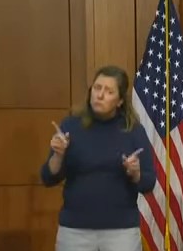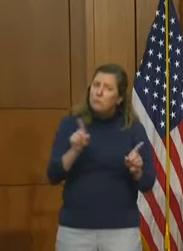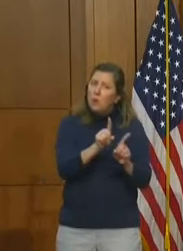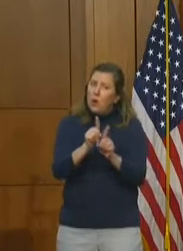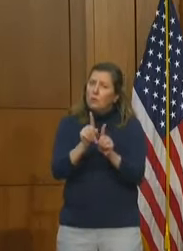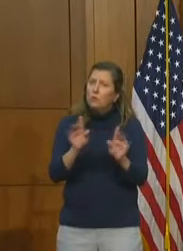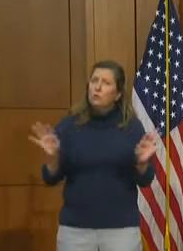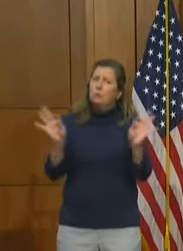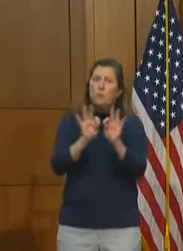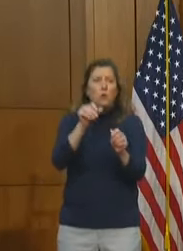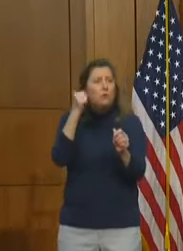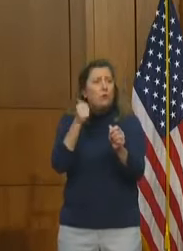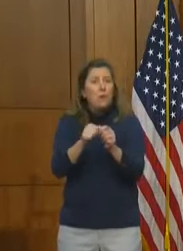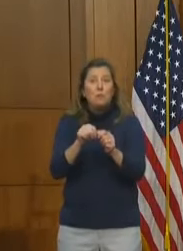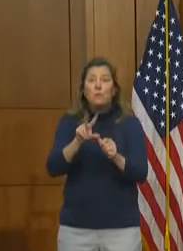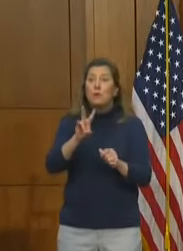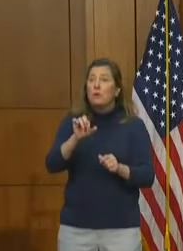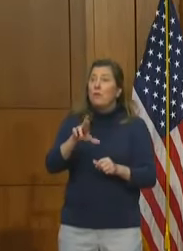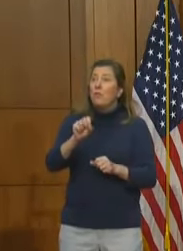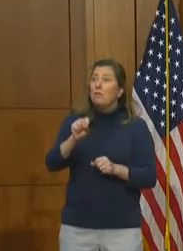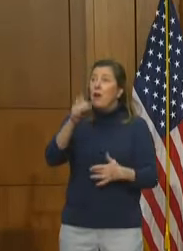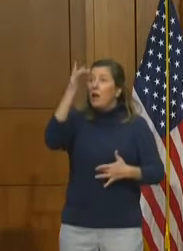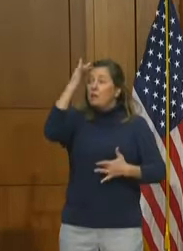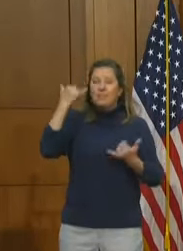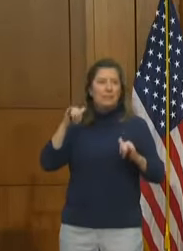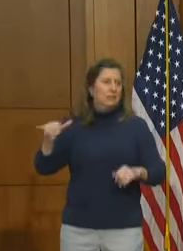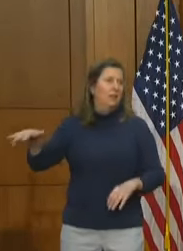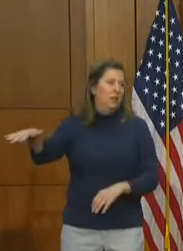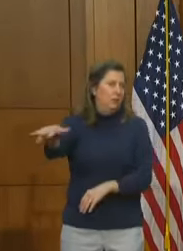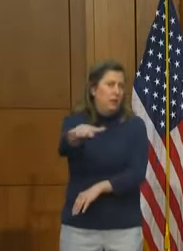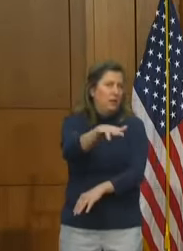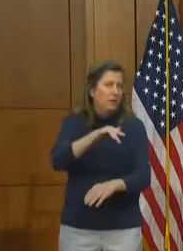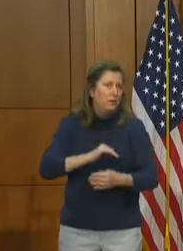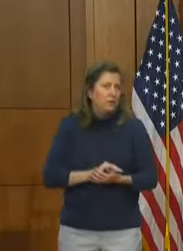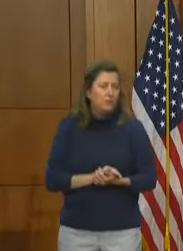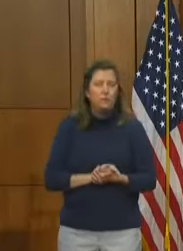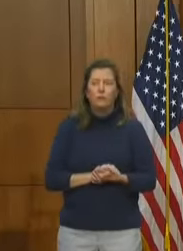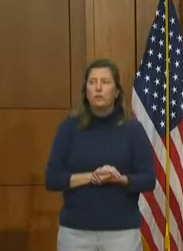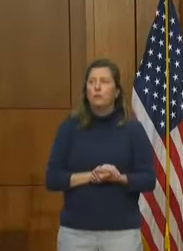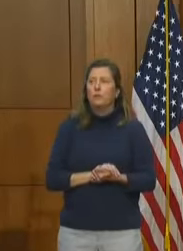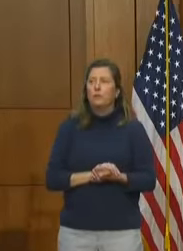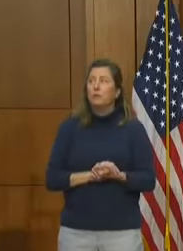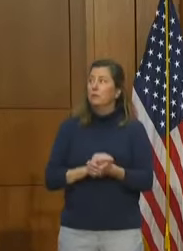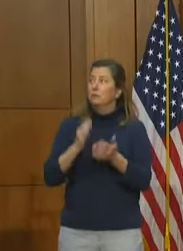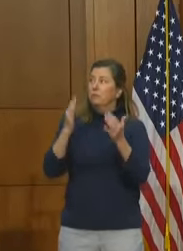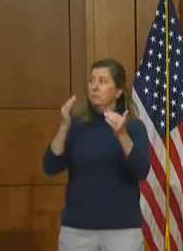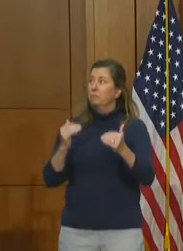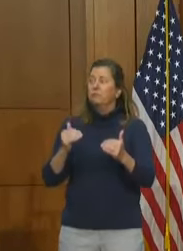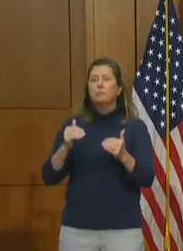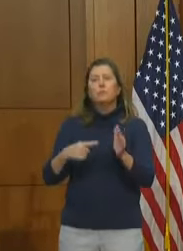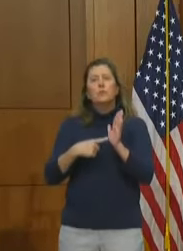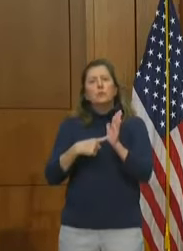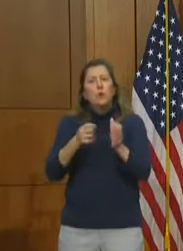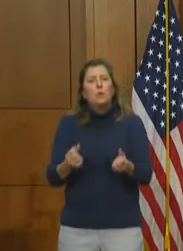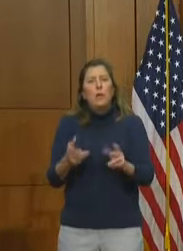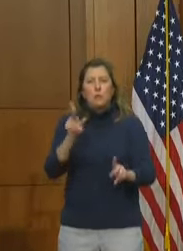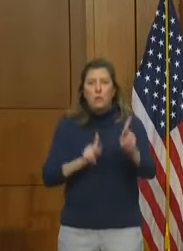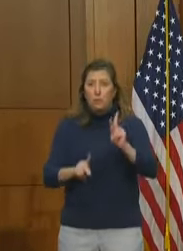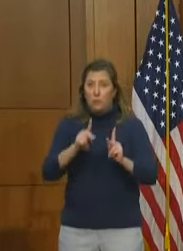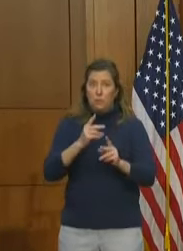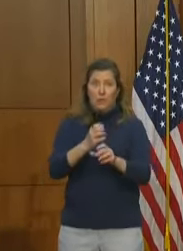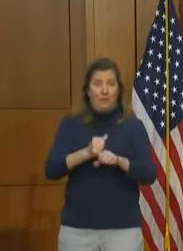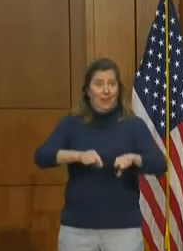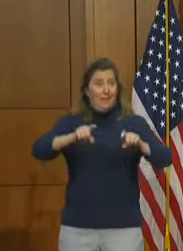important to remember that this virus is still out there. The next graph shows us how many people are